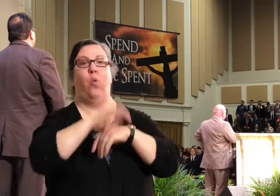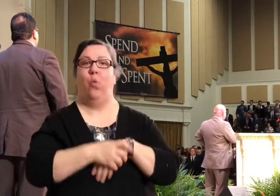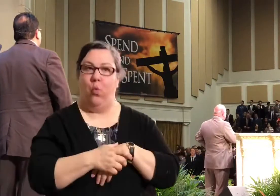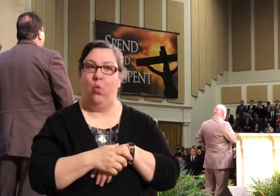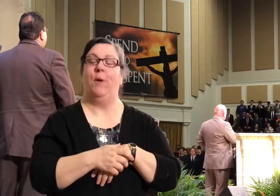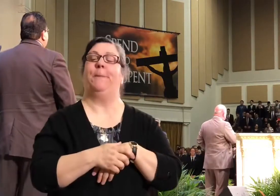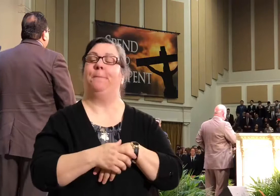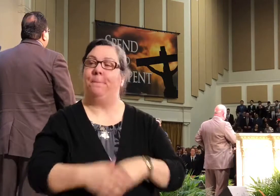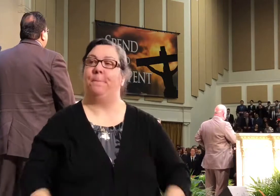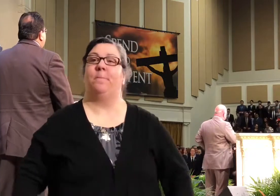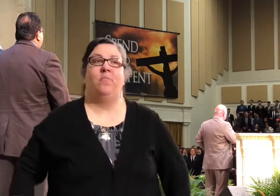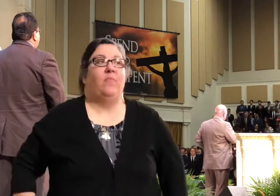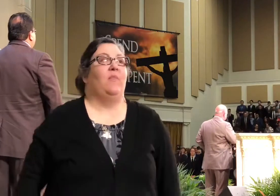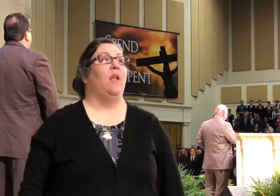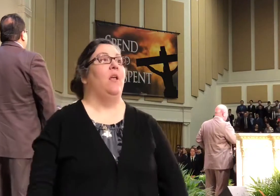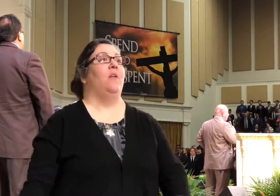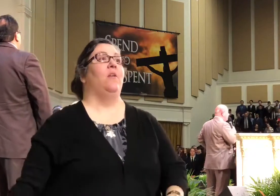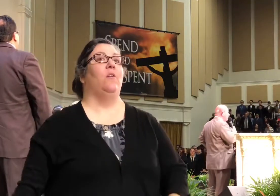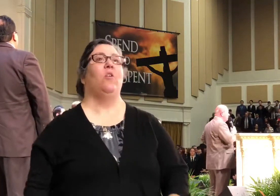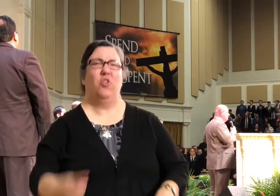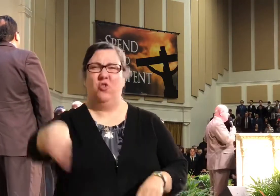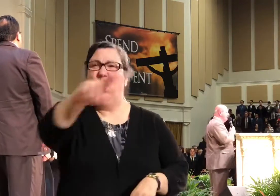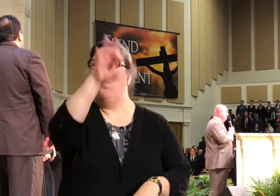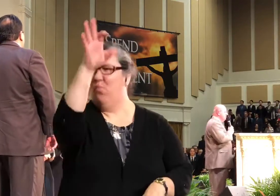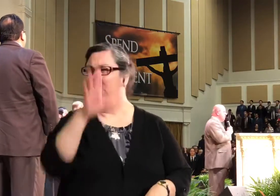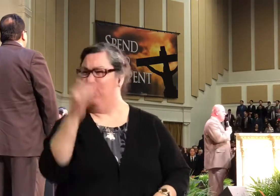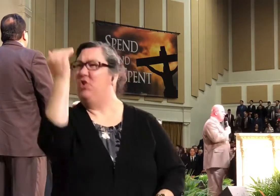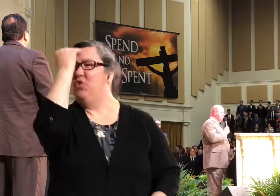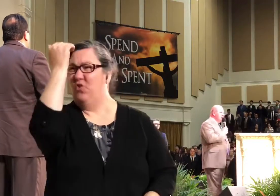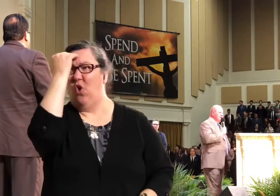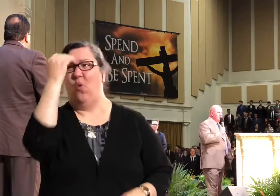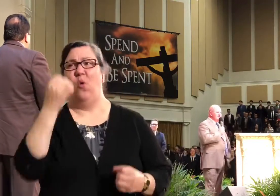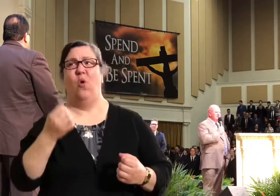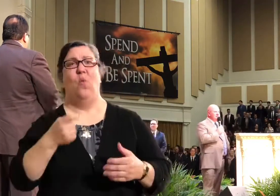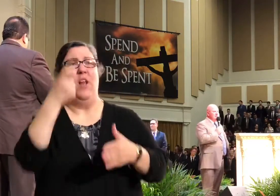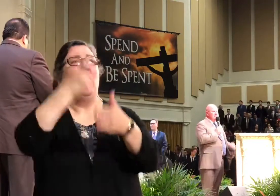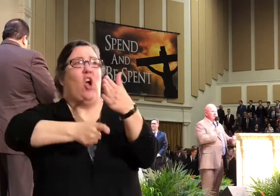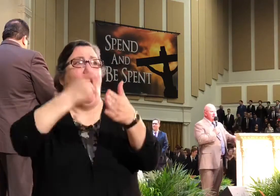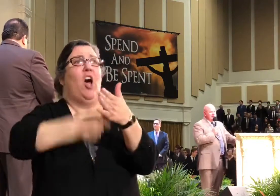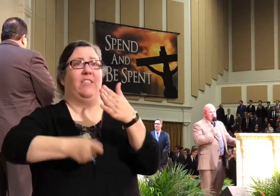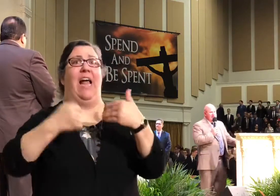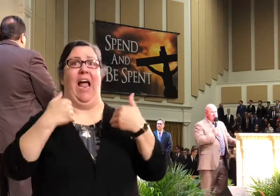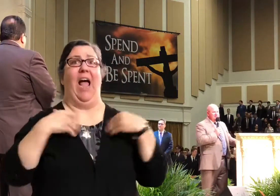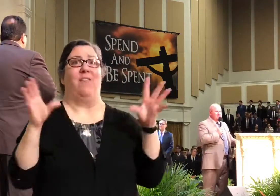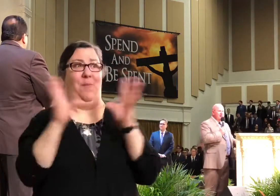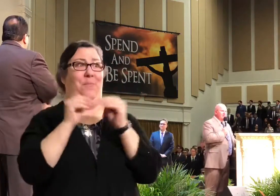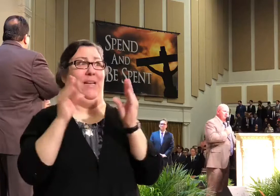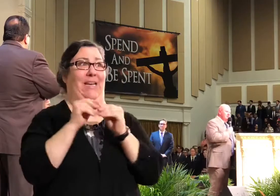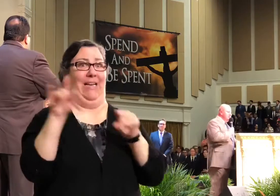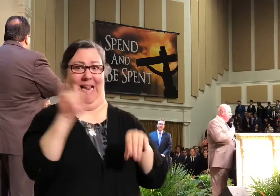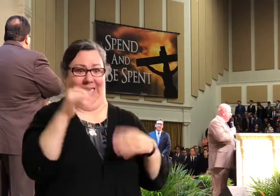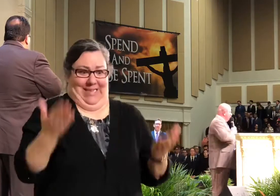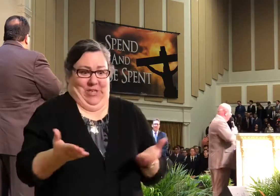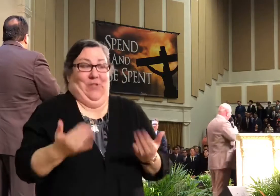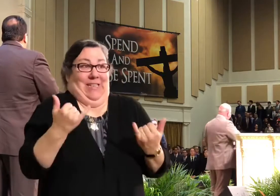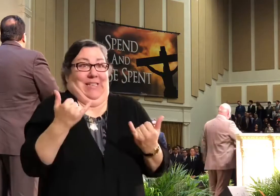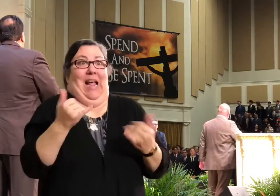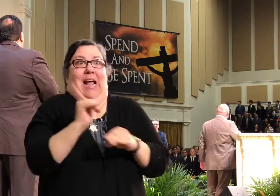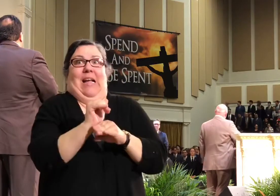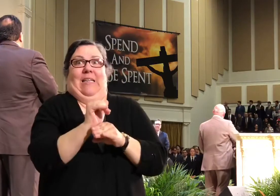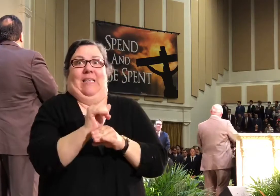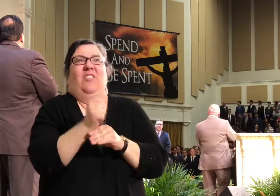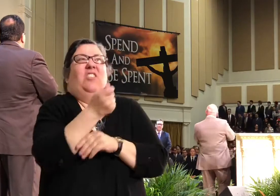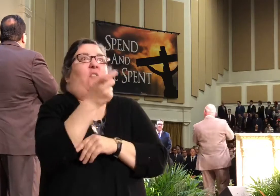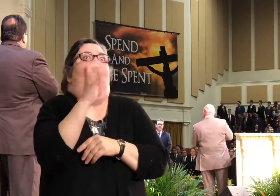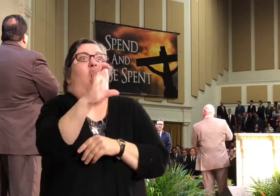And you preachers especially know the expense of putting on a meeting like this. I mean, it costs